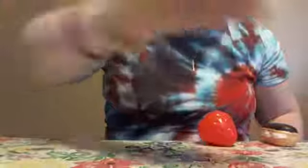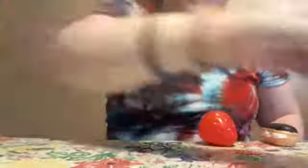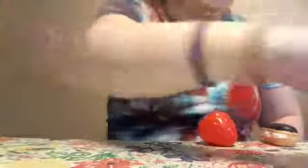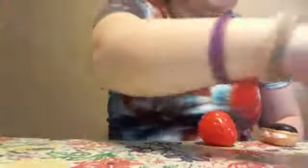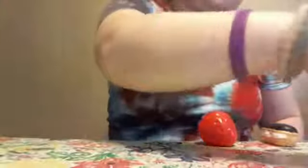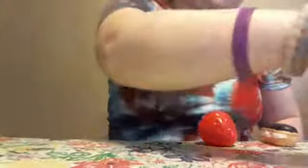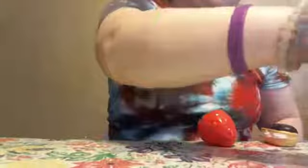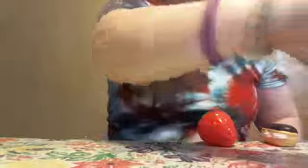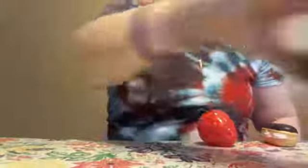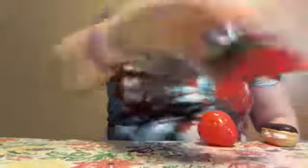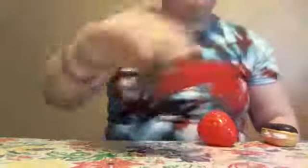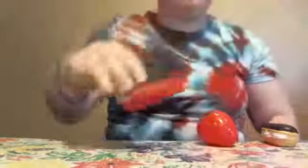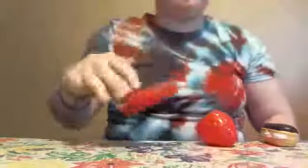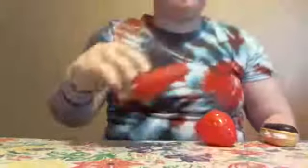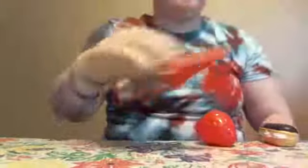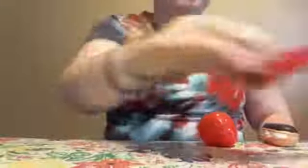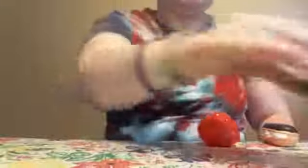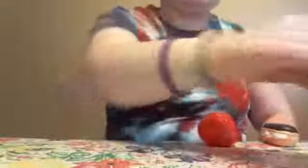I have